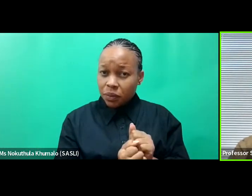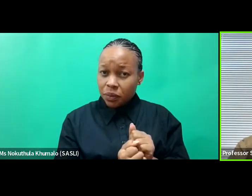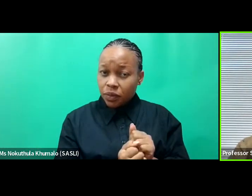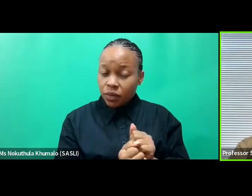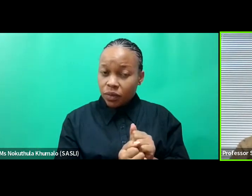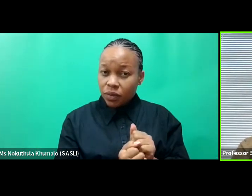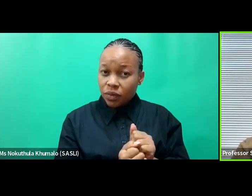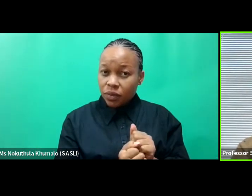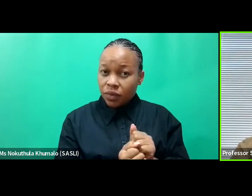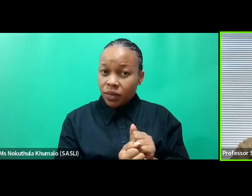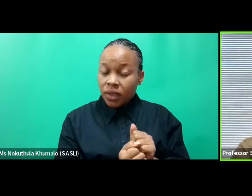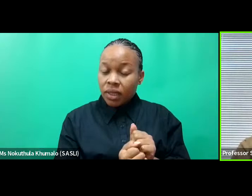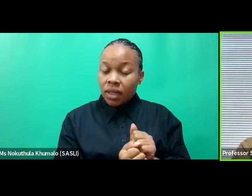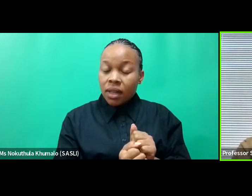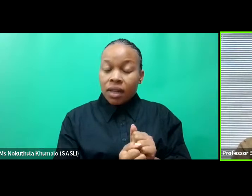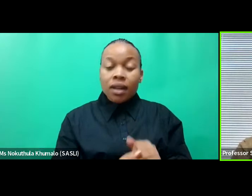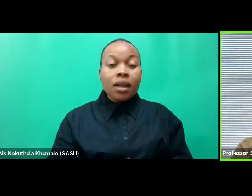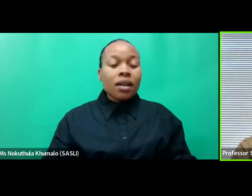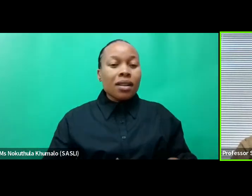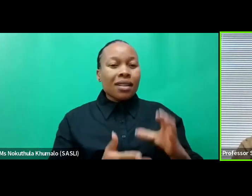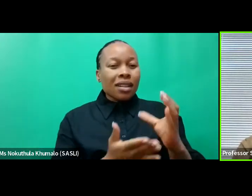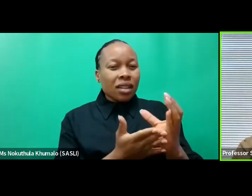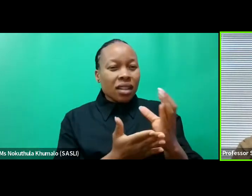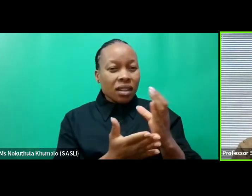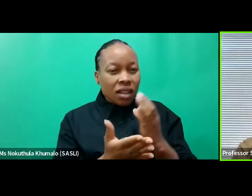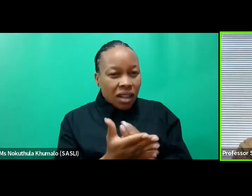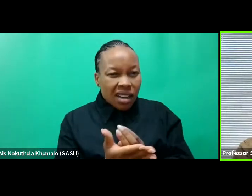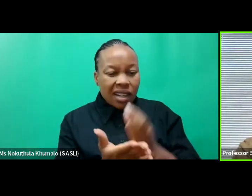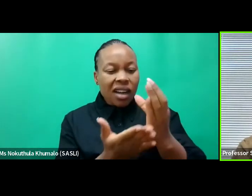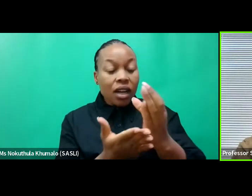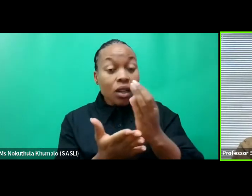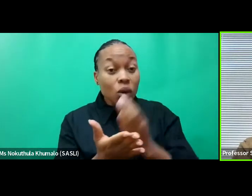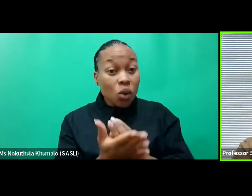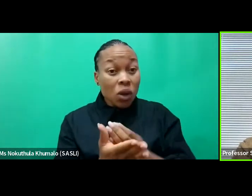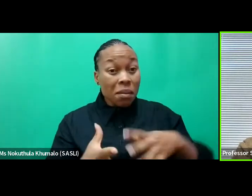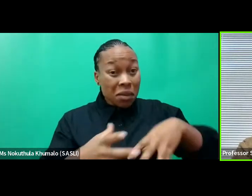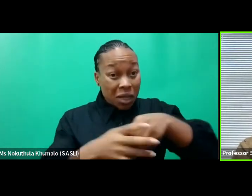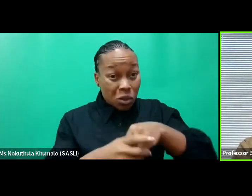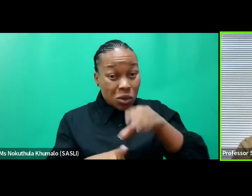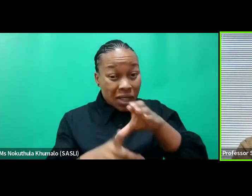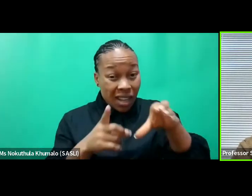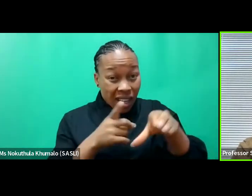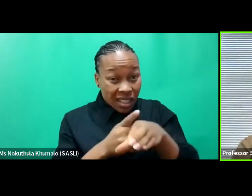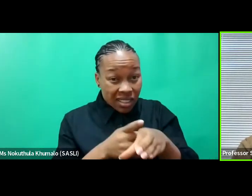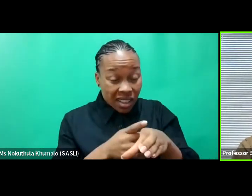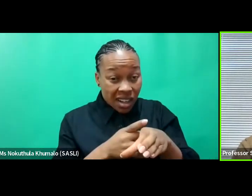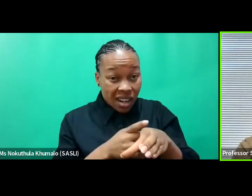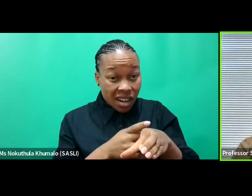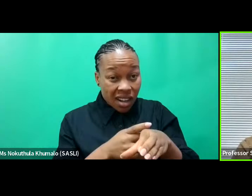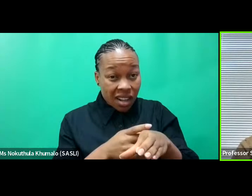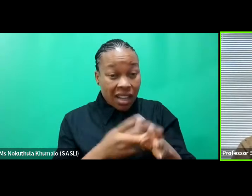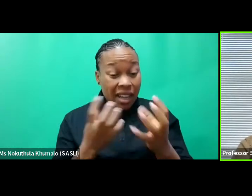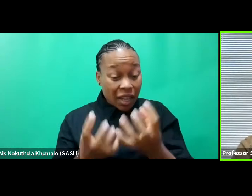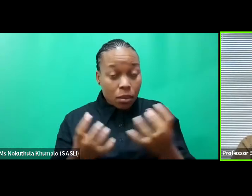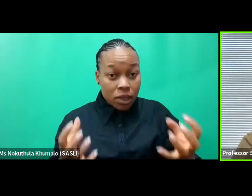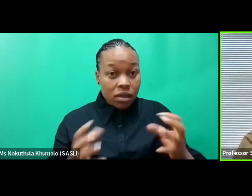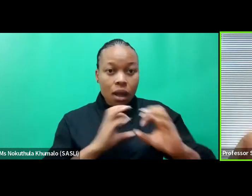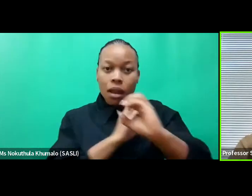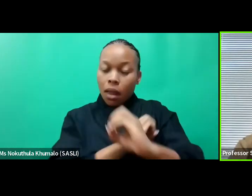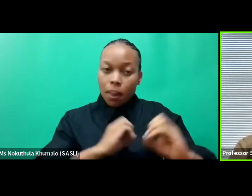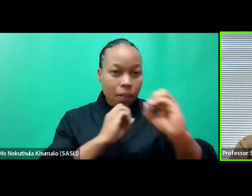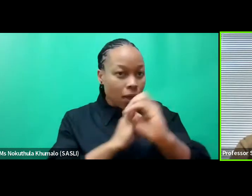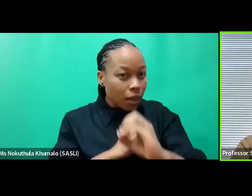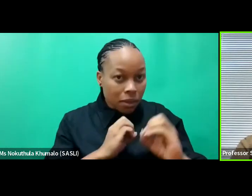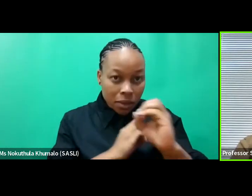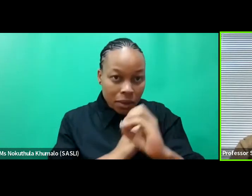it has to do with cultural capital, which is actually the problem of working class education all over